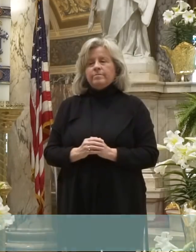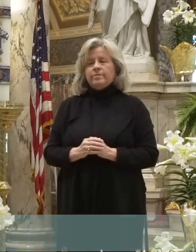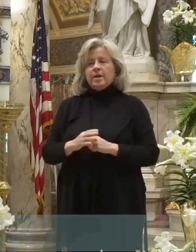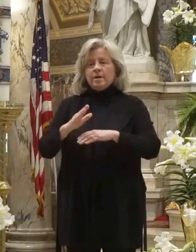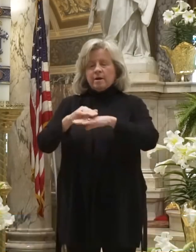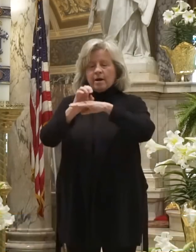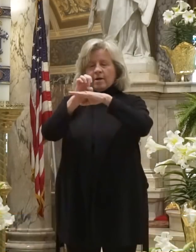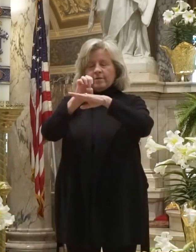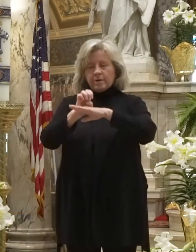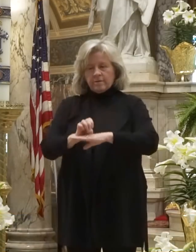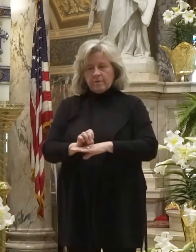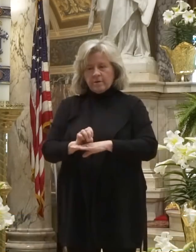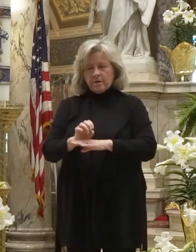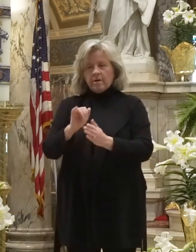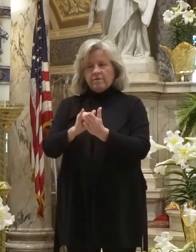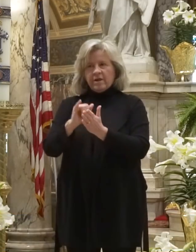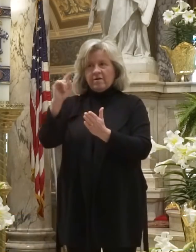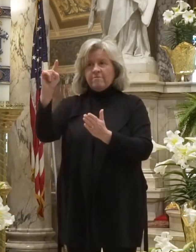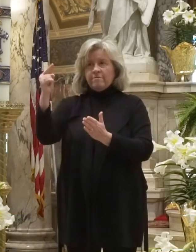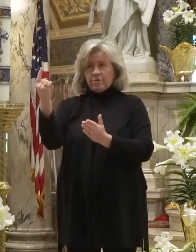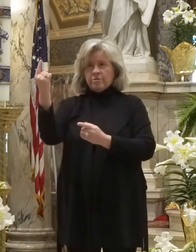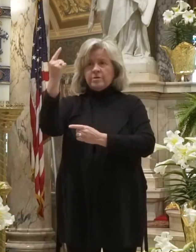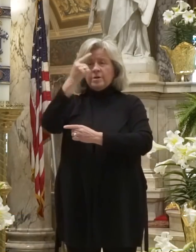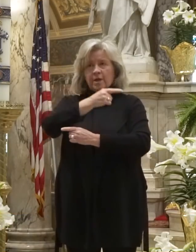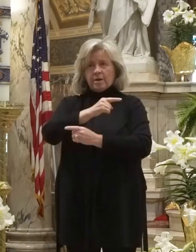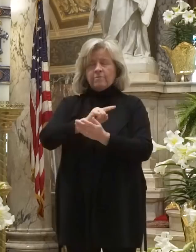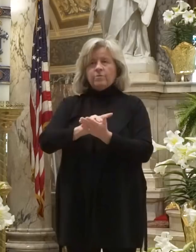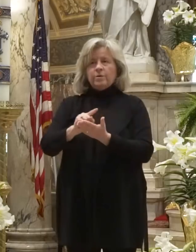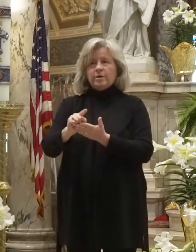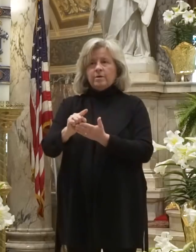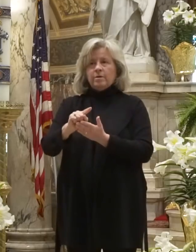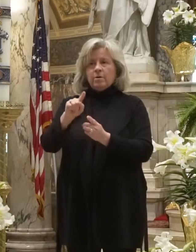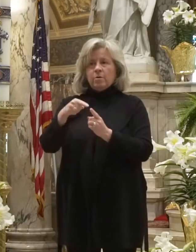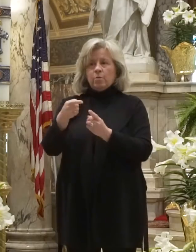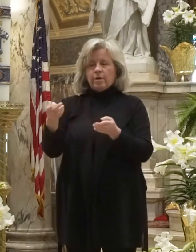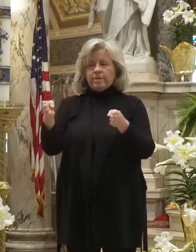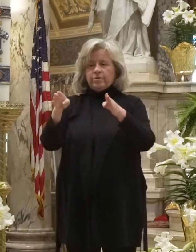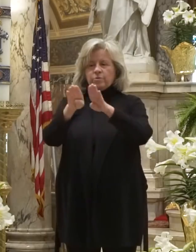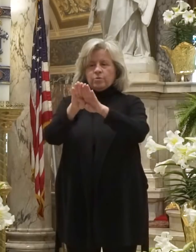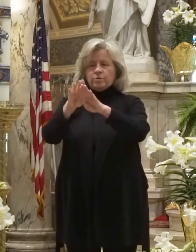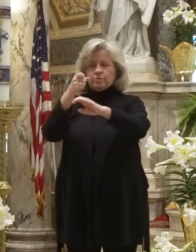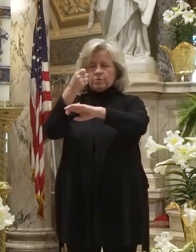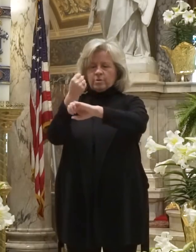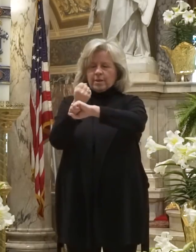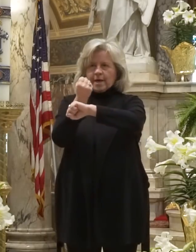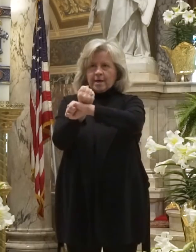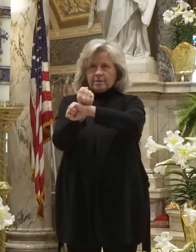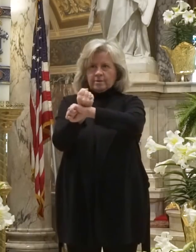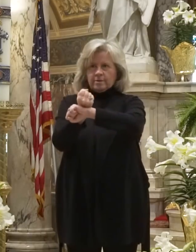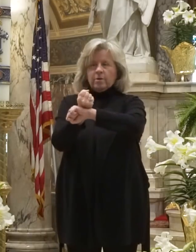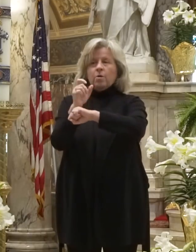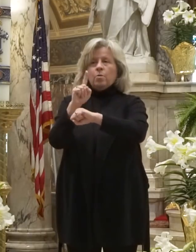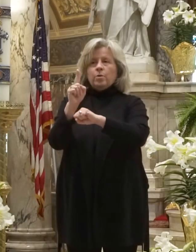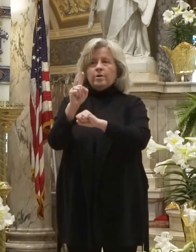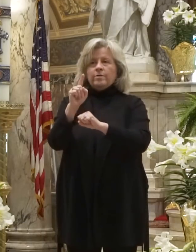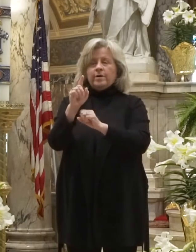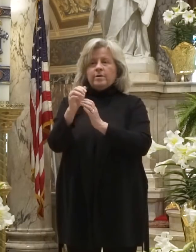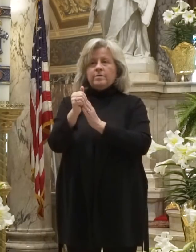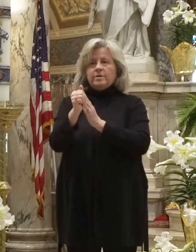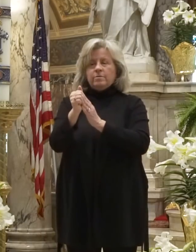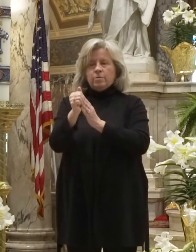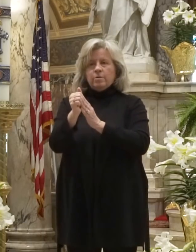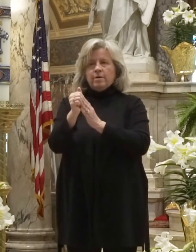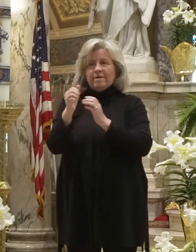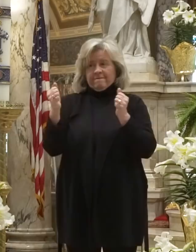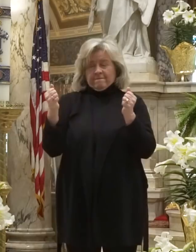On the evening of that first day of the week, when the doors were locked where the disciples were, for